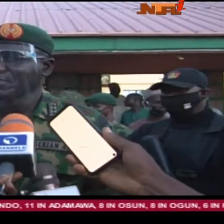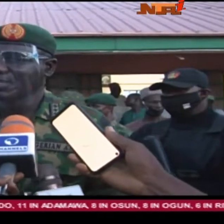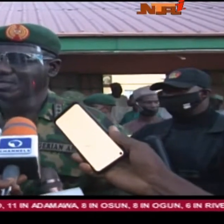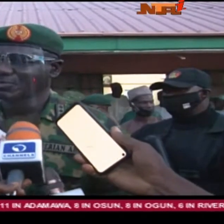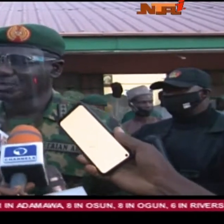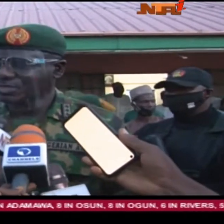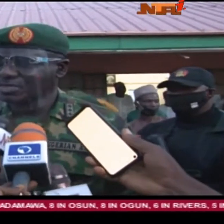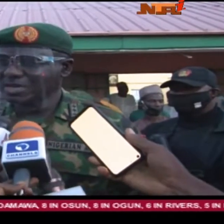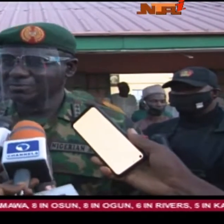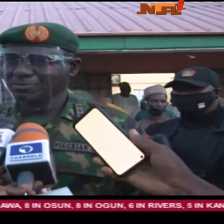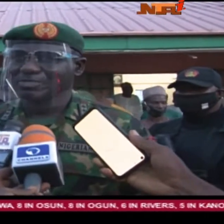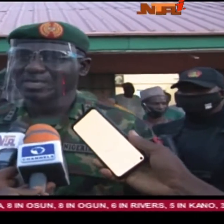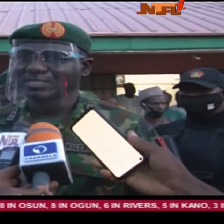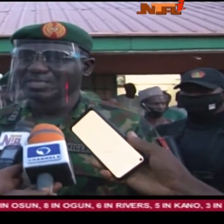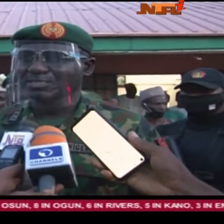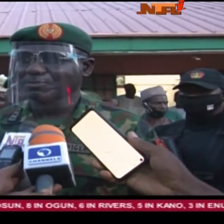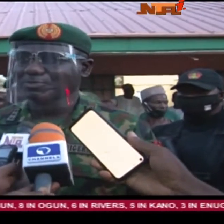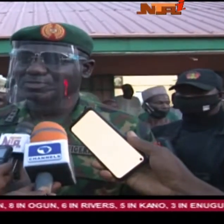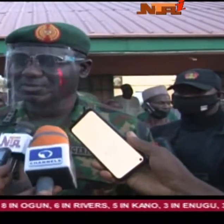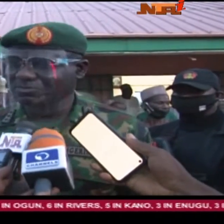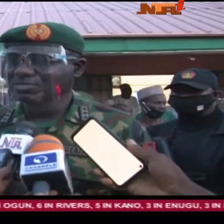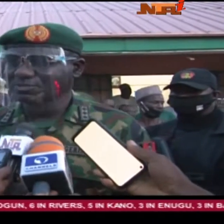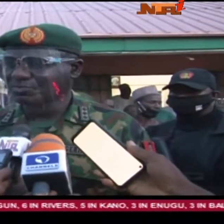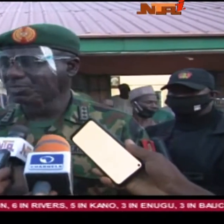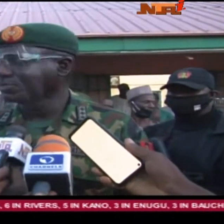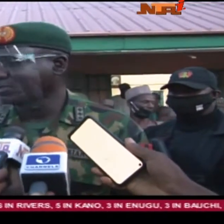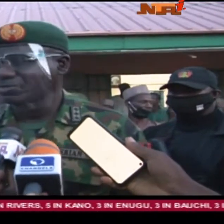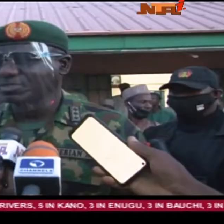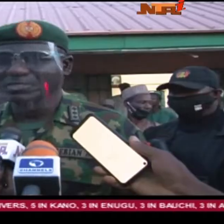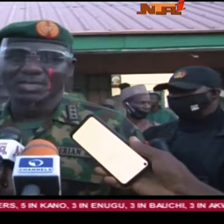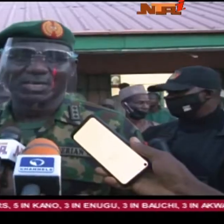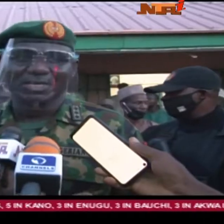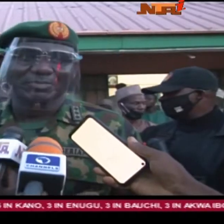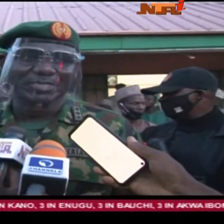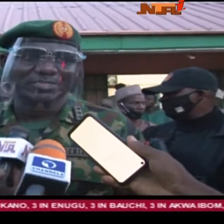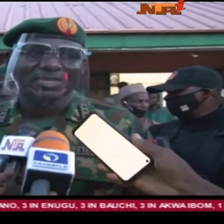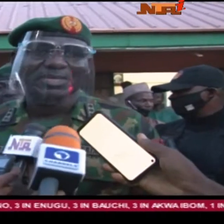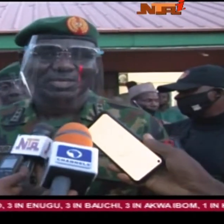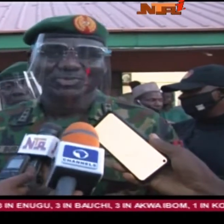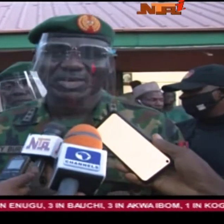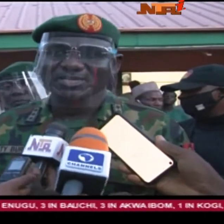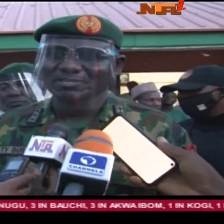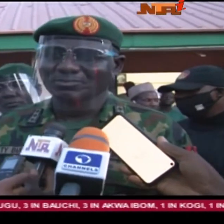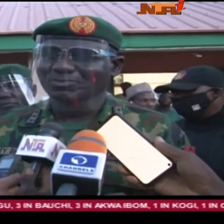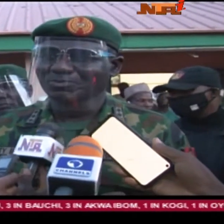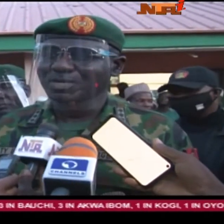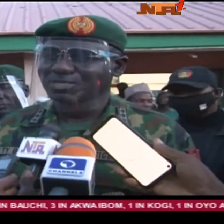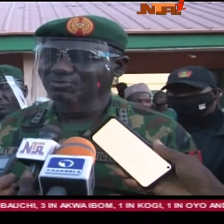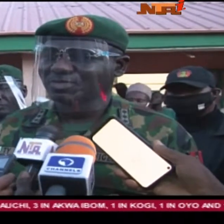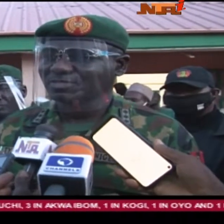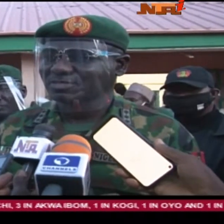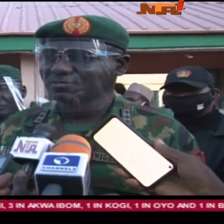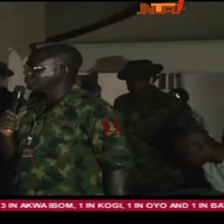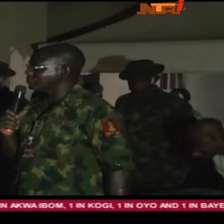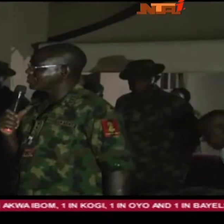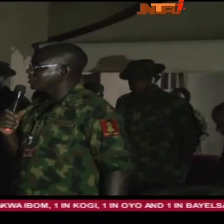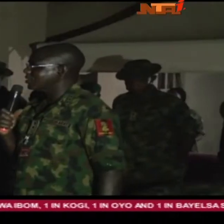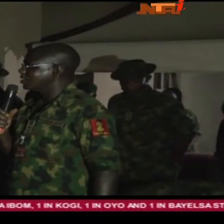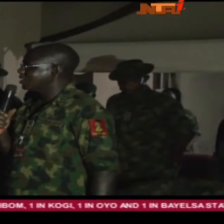information, and we need their support to give us information on those criminals. Surely we will make a difference.